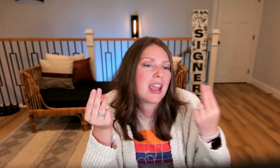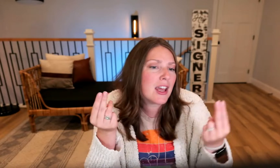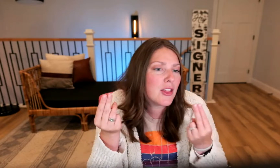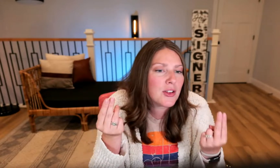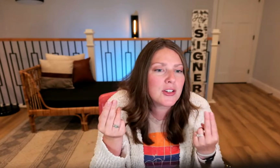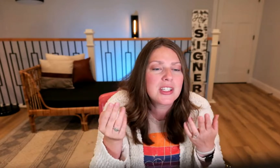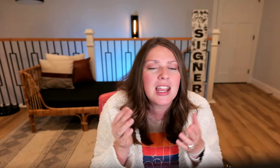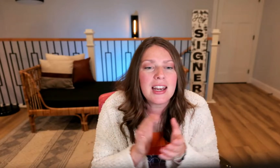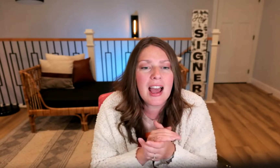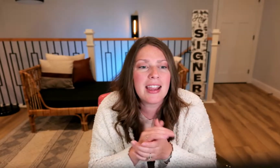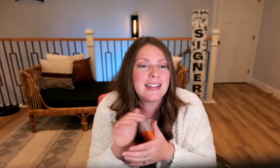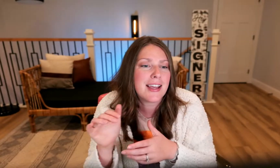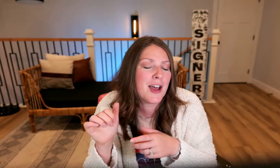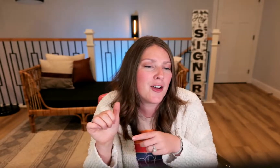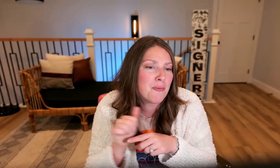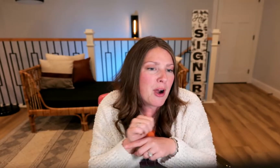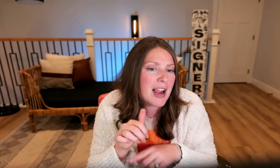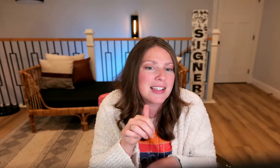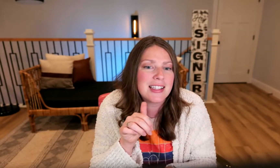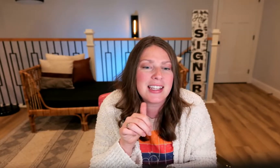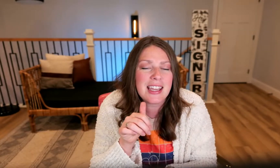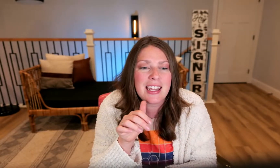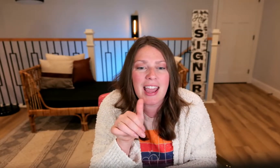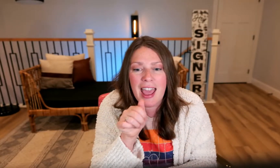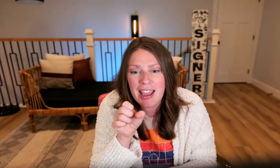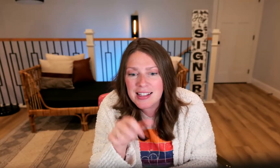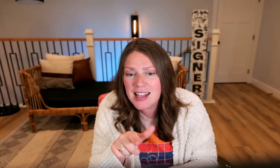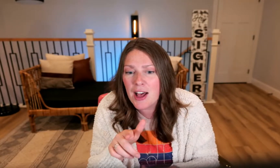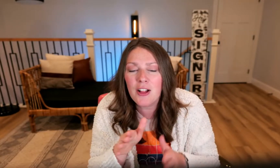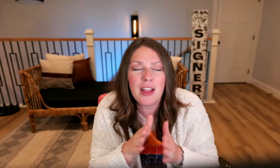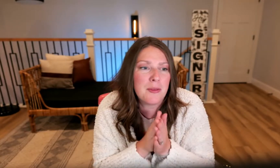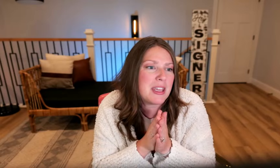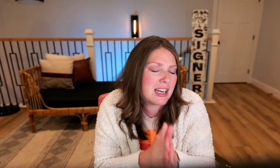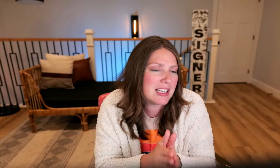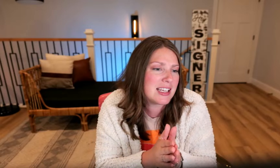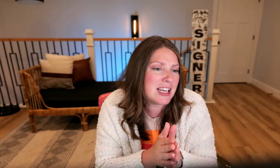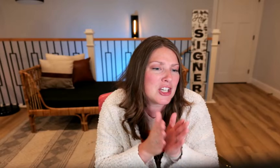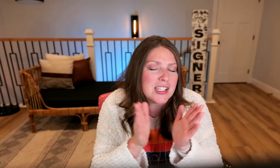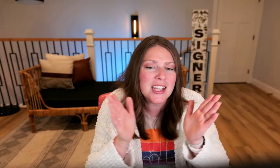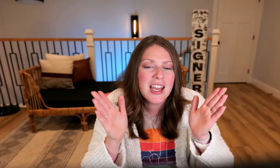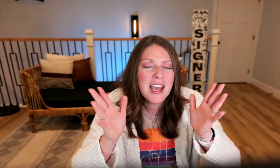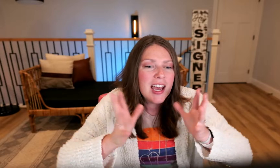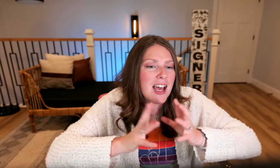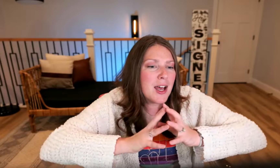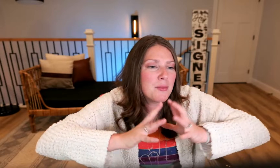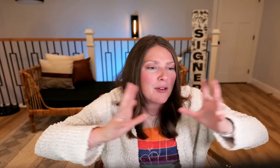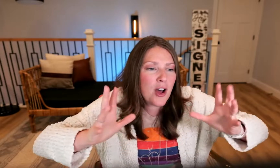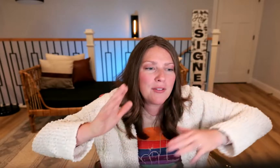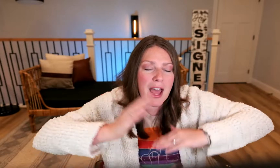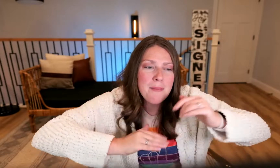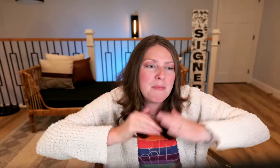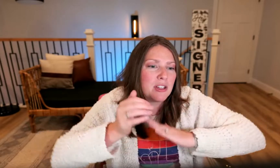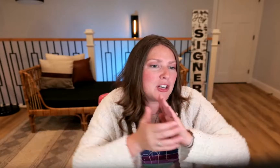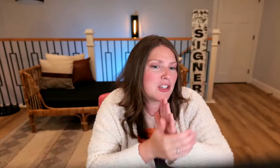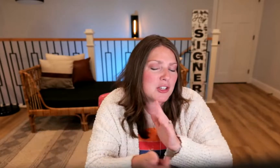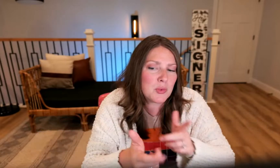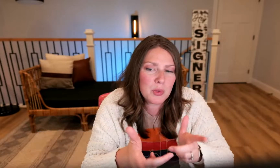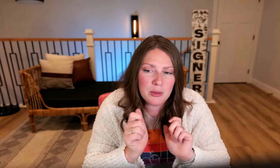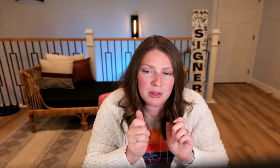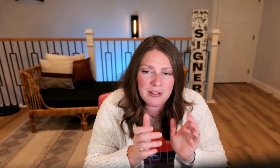and a Thursday night of practicing ASL and the beginning stages of all that and building your skills really, really